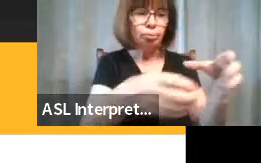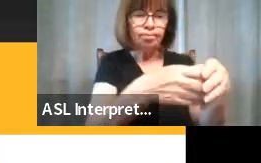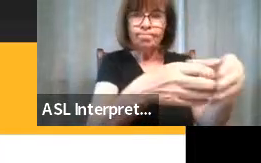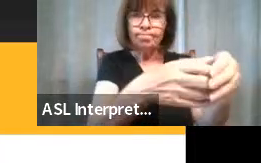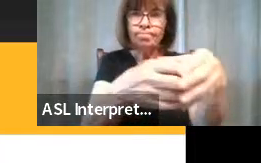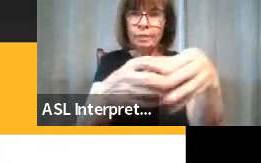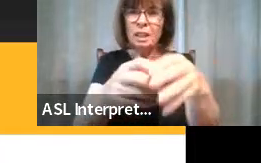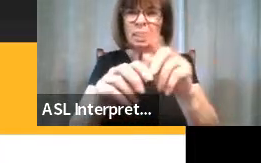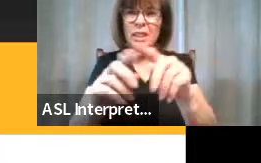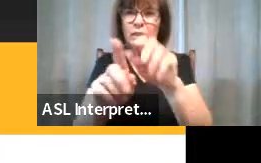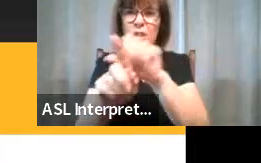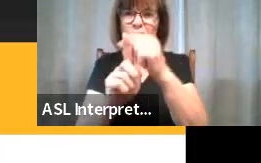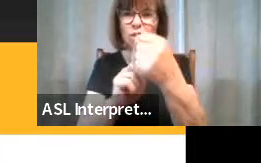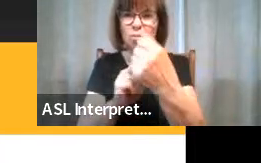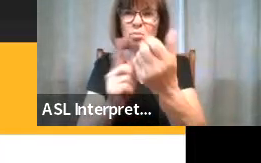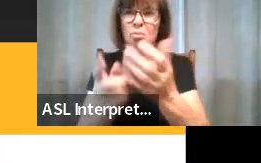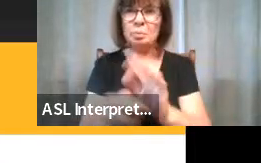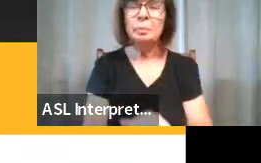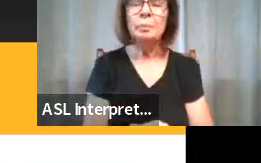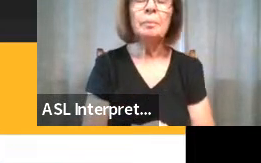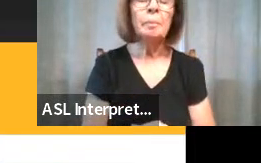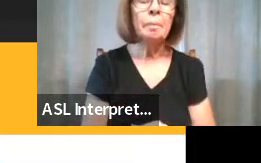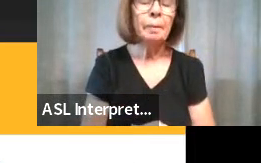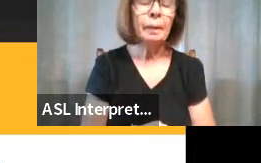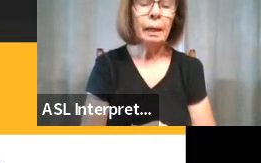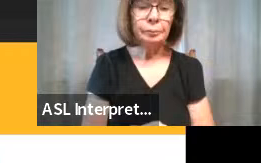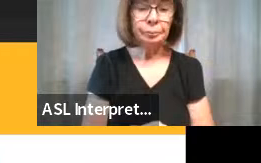settings. Next slide, please.